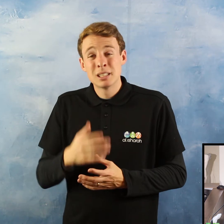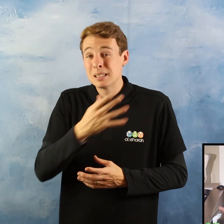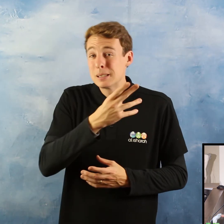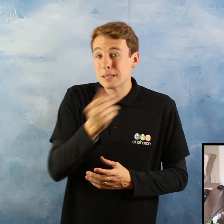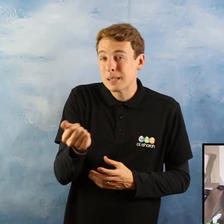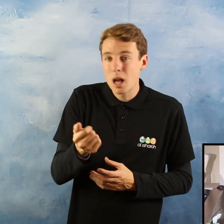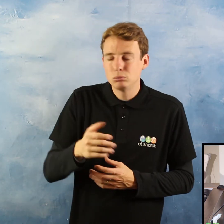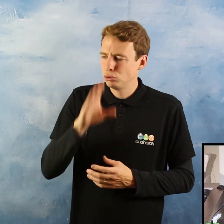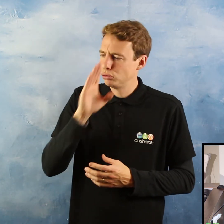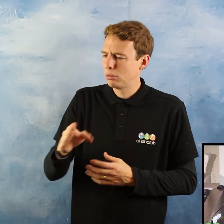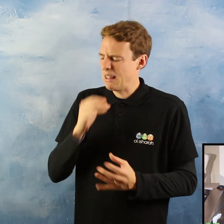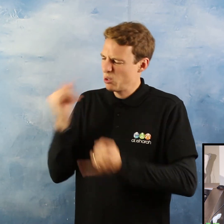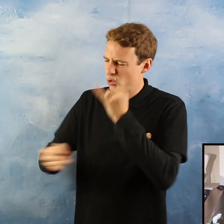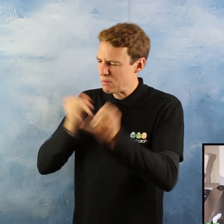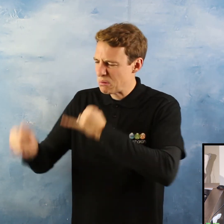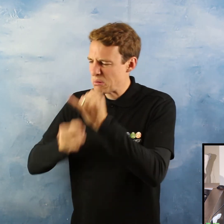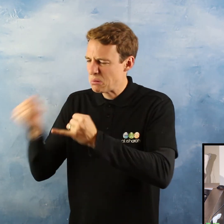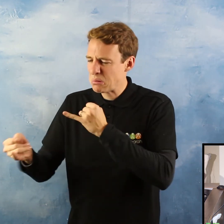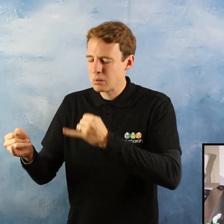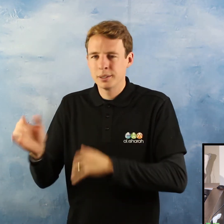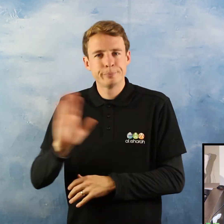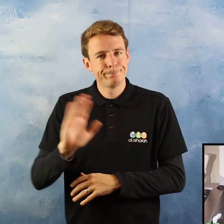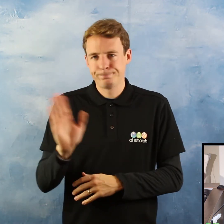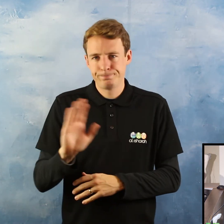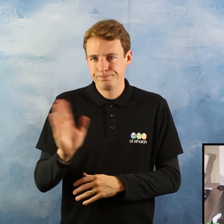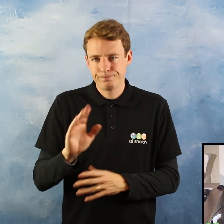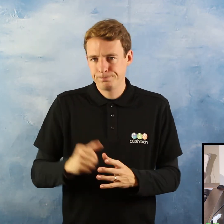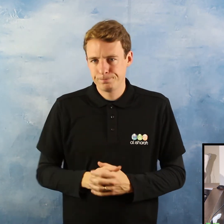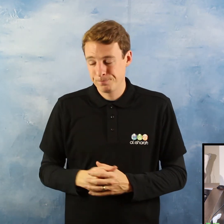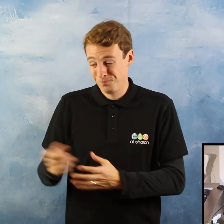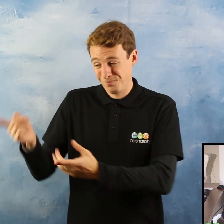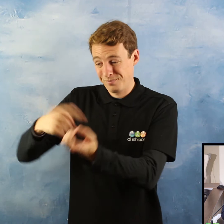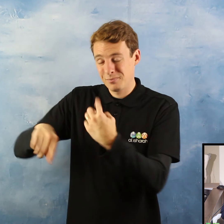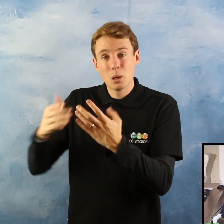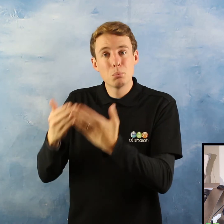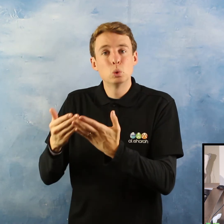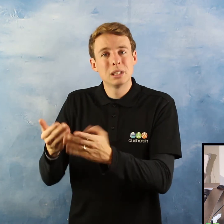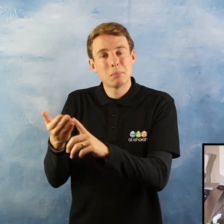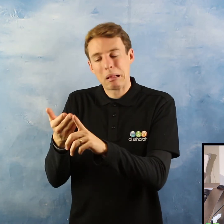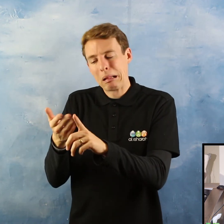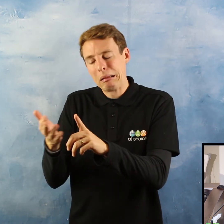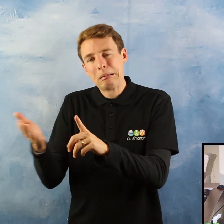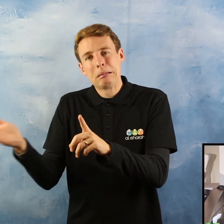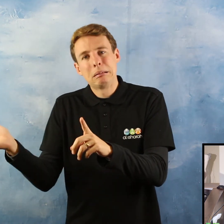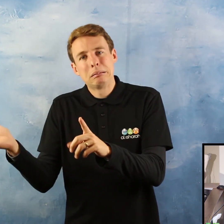start criticizing. And that doesn't work. Backfires. Those who have already gone